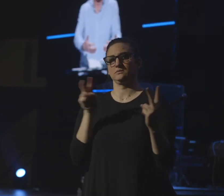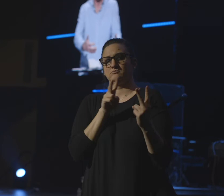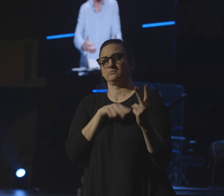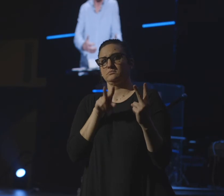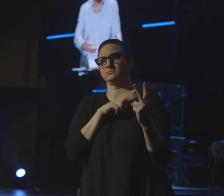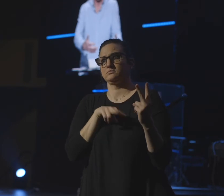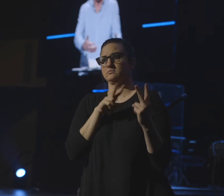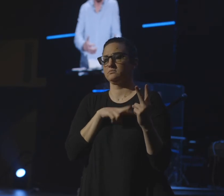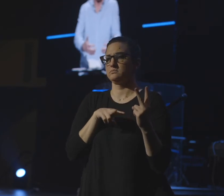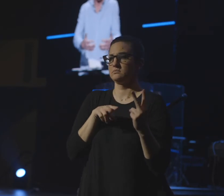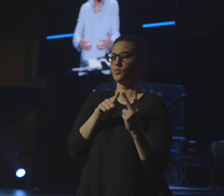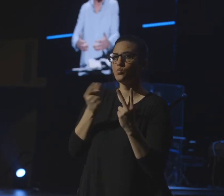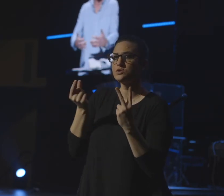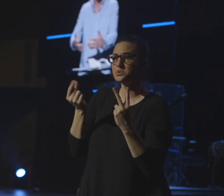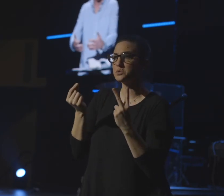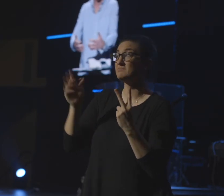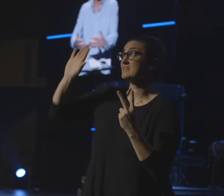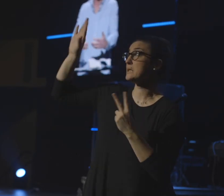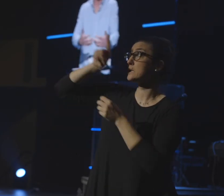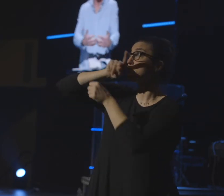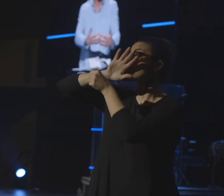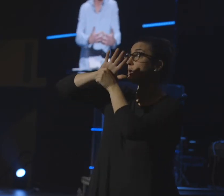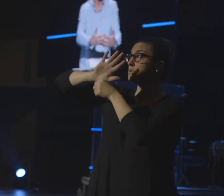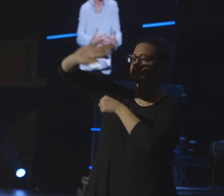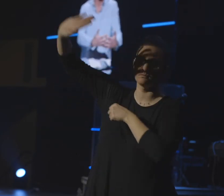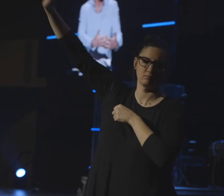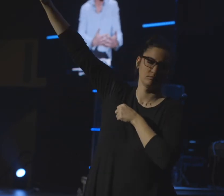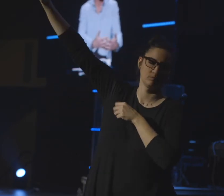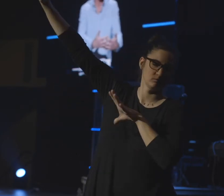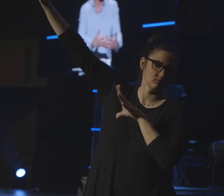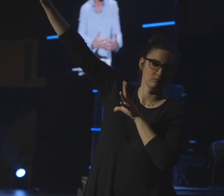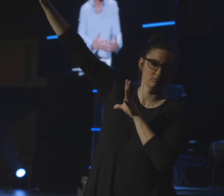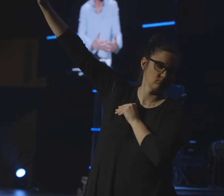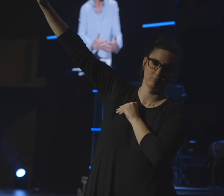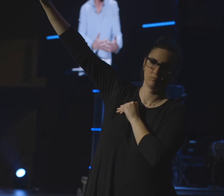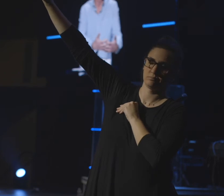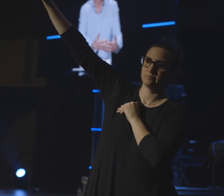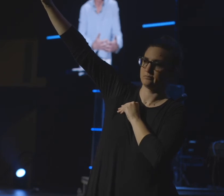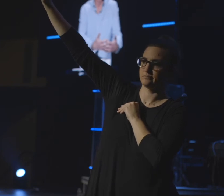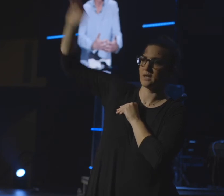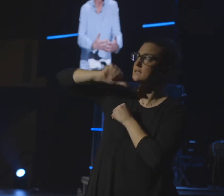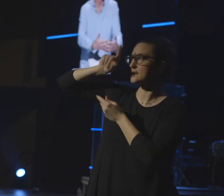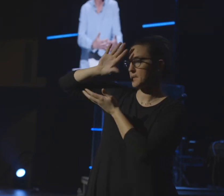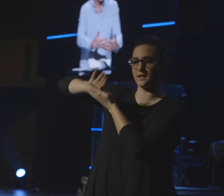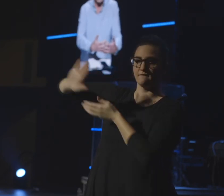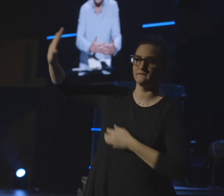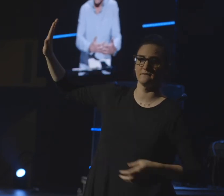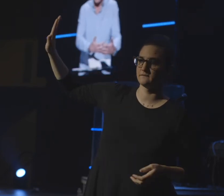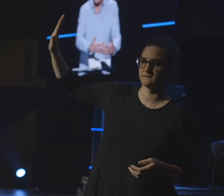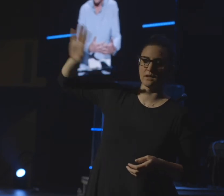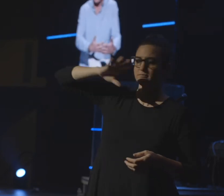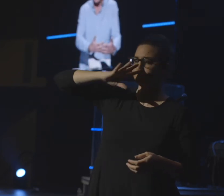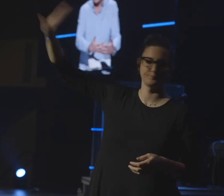15. Right? You wouldn't bother sleeping with Hagar if you believed that you were going to have a child out of your own flesh and blood. Completely